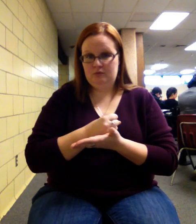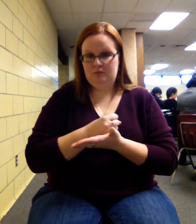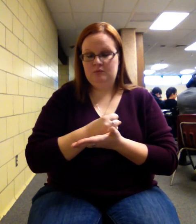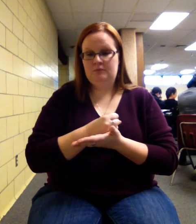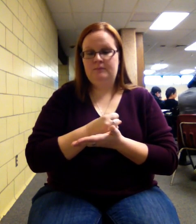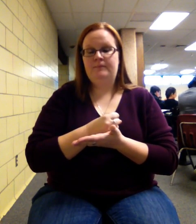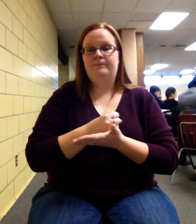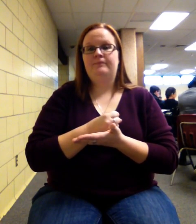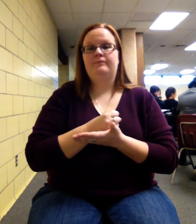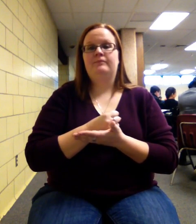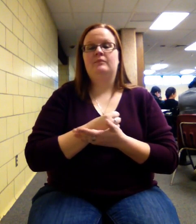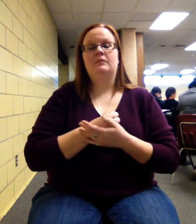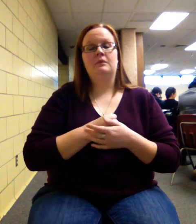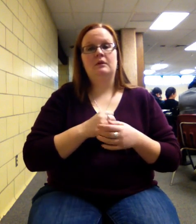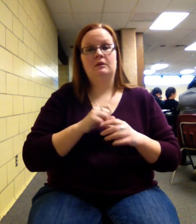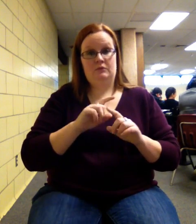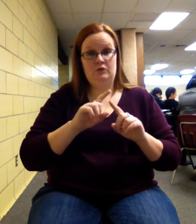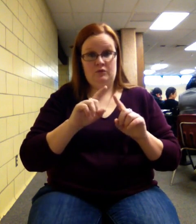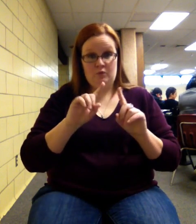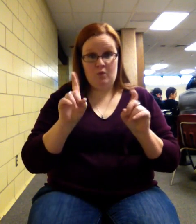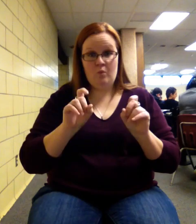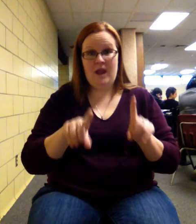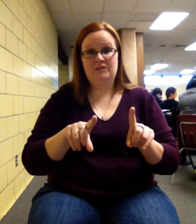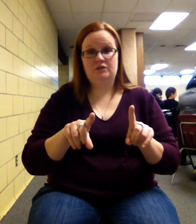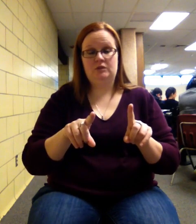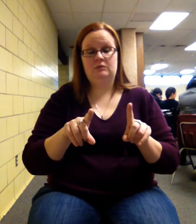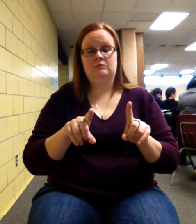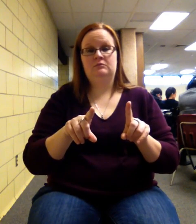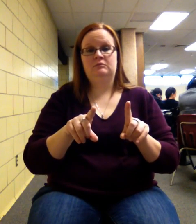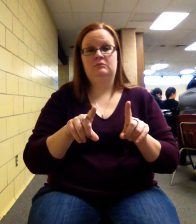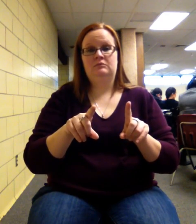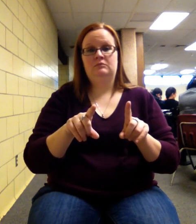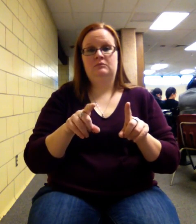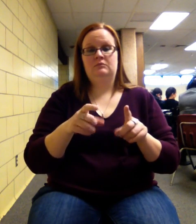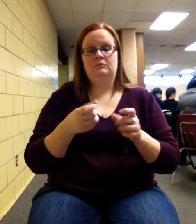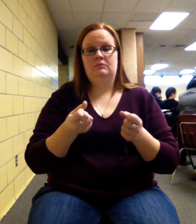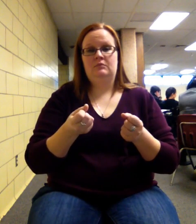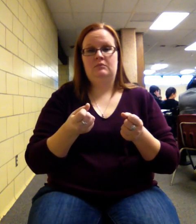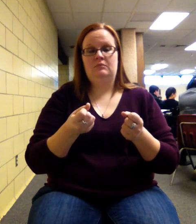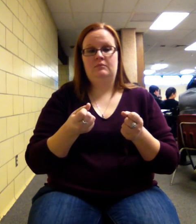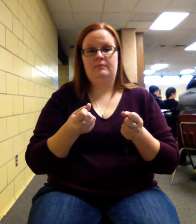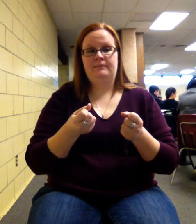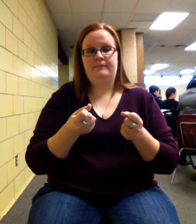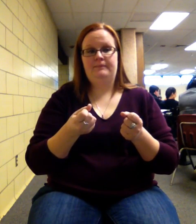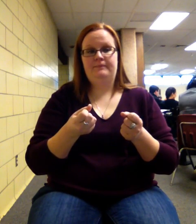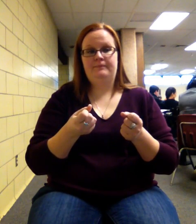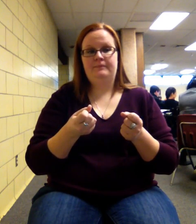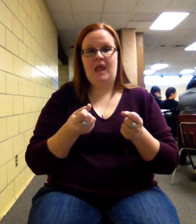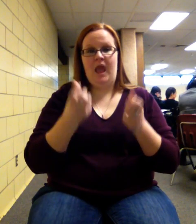and then the question is, what would you have sitting in the bank in 1 year? So, I